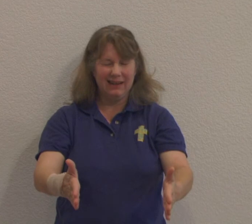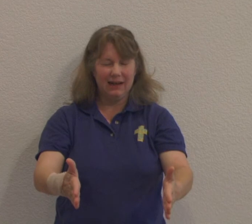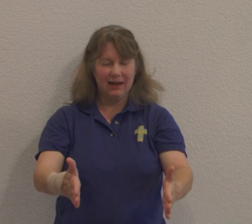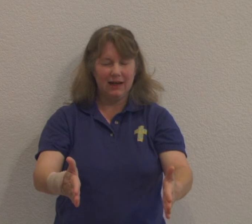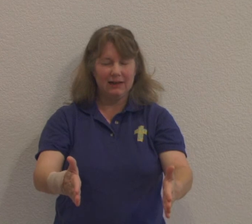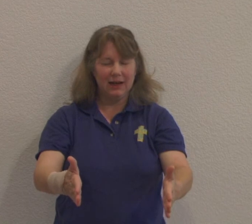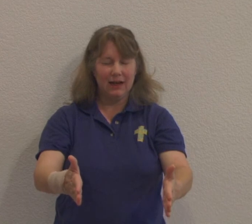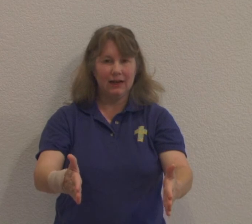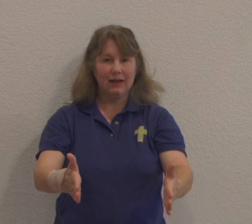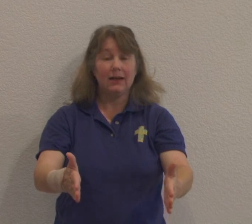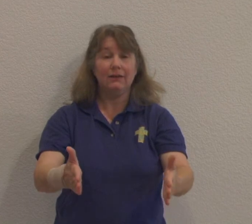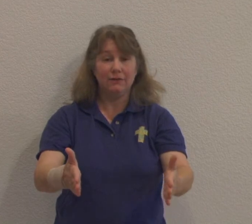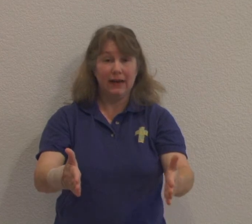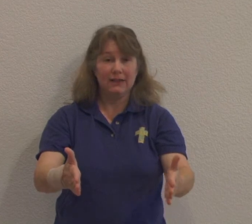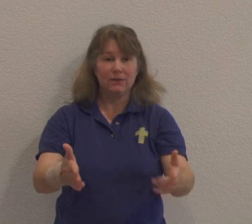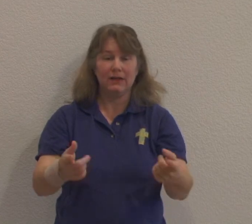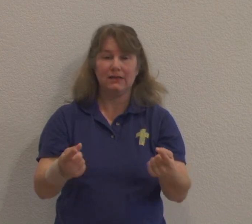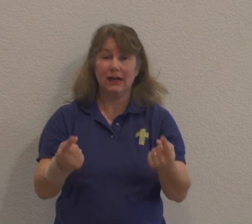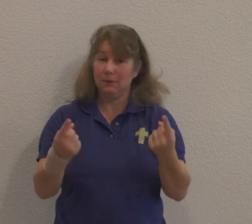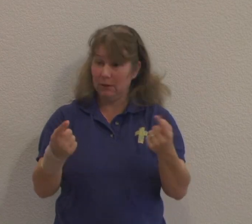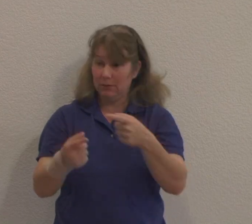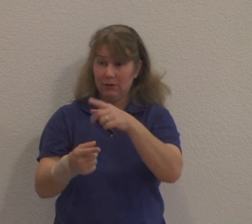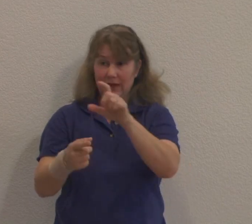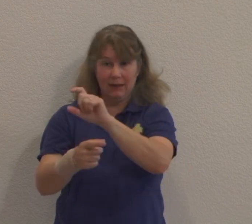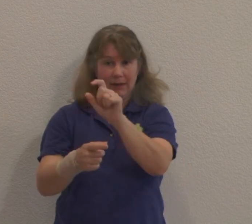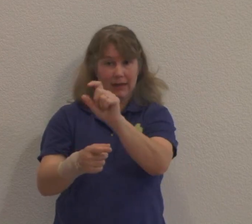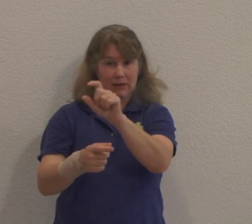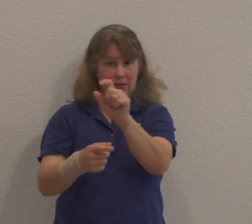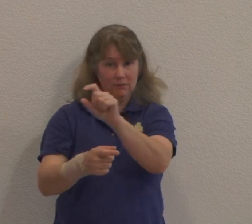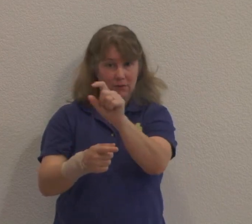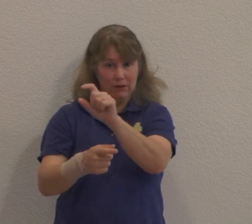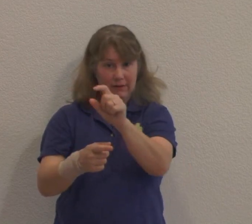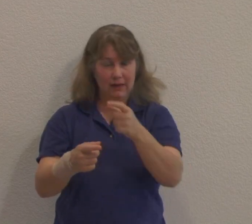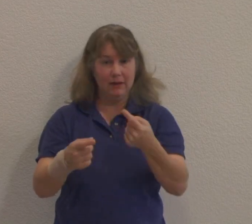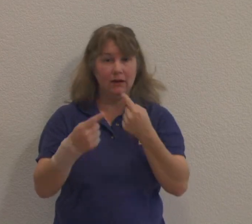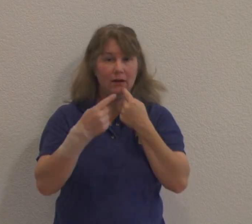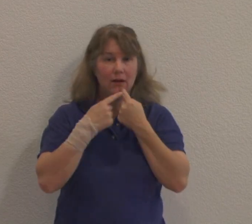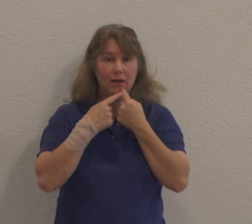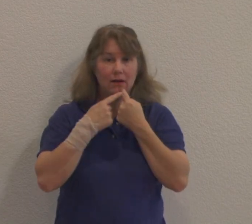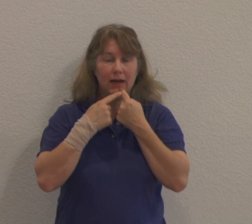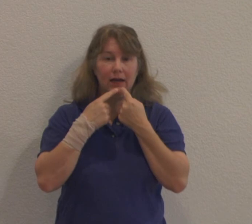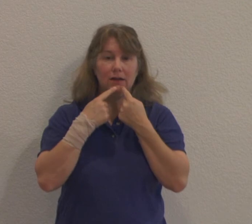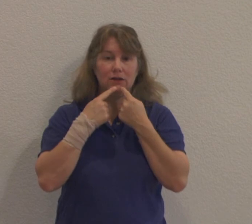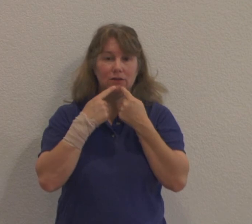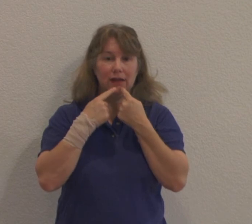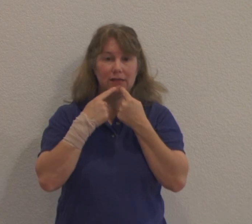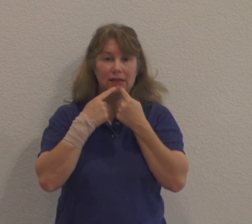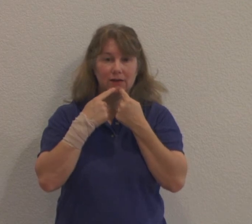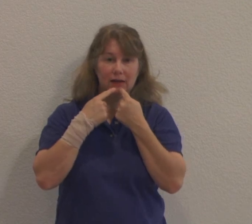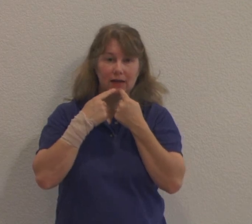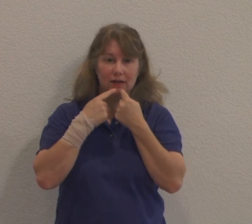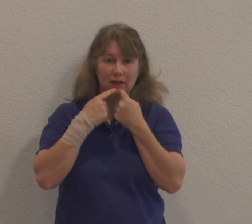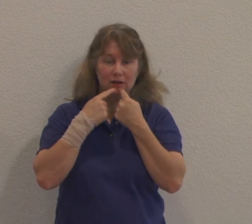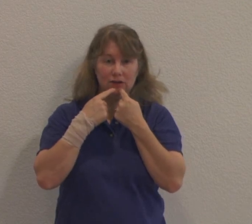tongue confess. We're going to sign the word proclaim like I wrote on the email. Okay, 2 hands here at your